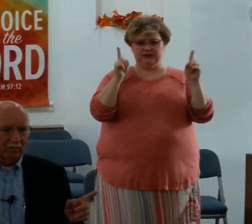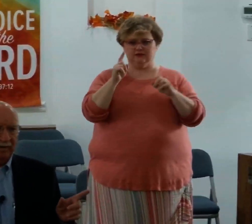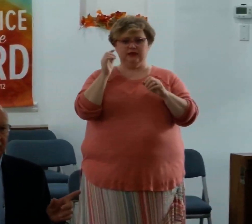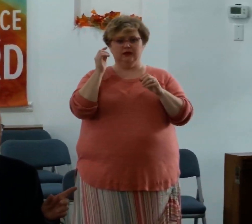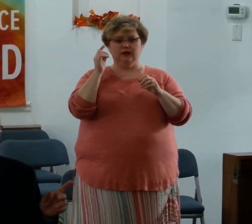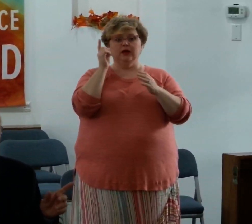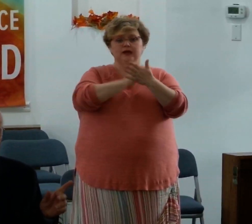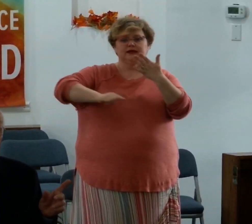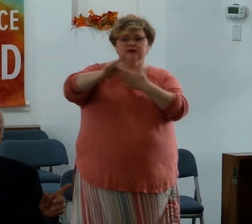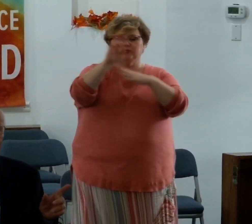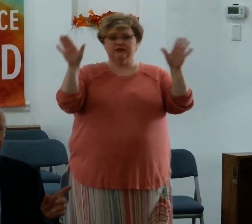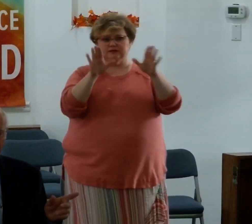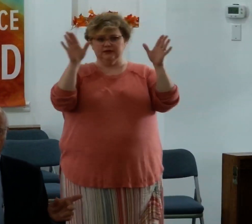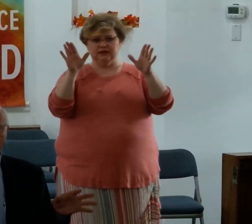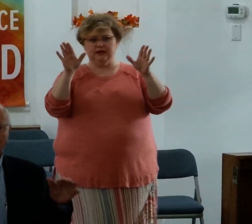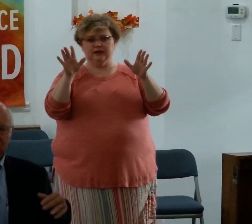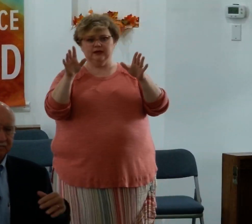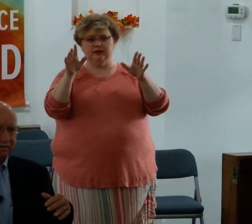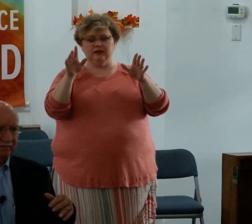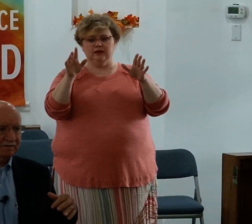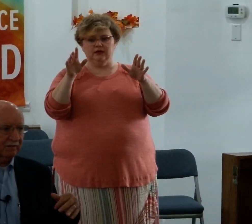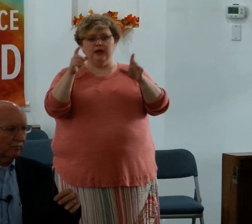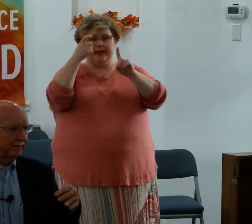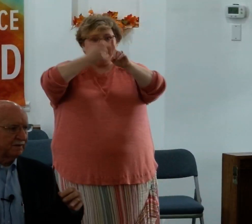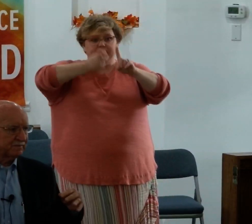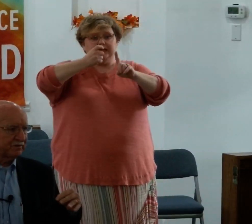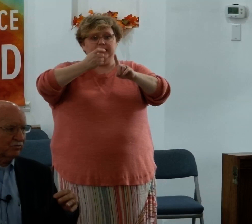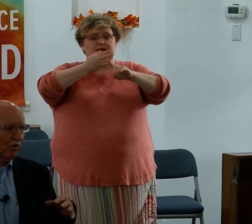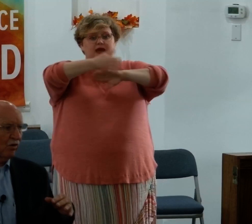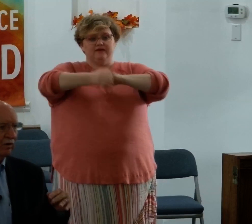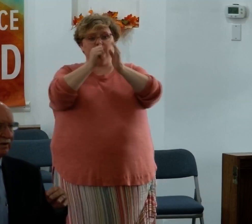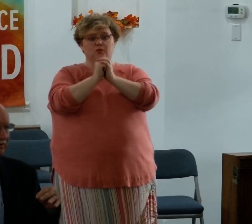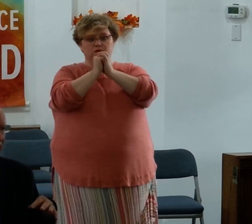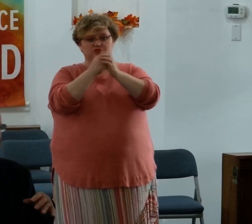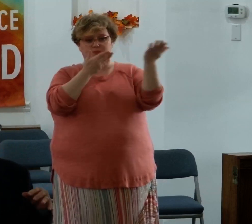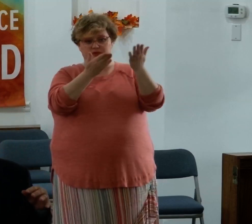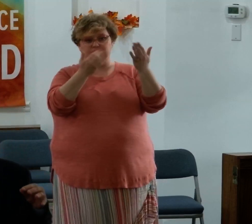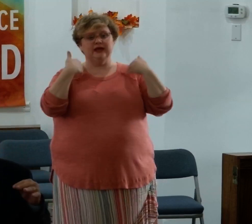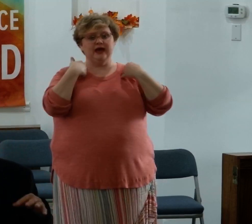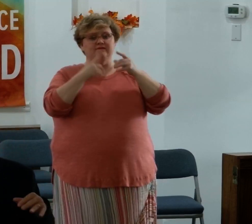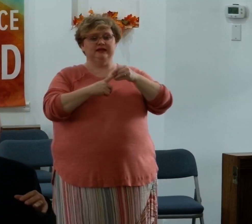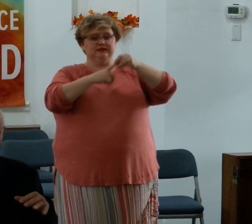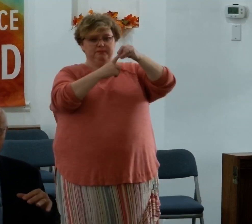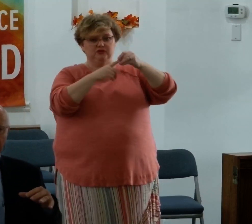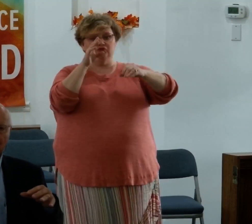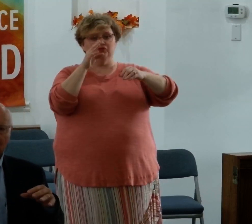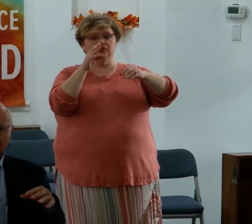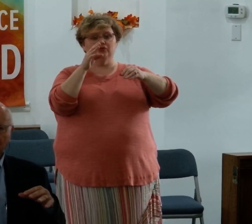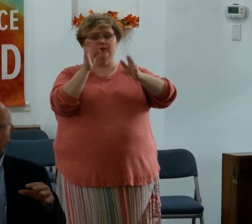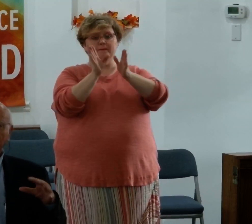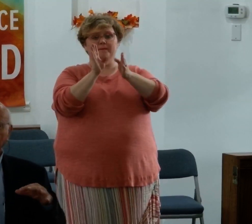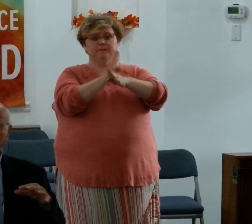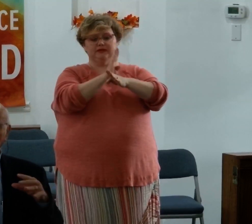Sunday morning, immediately following our worship service, there will be a special call church business meeting where